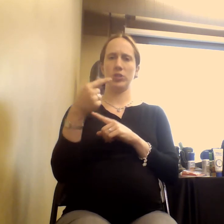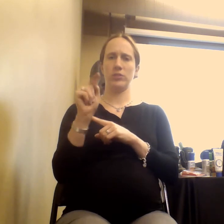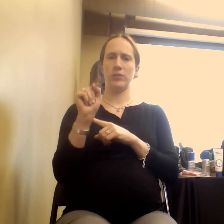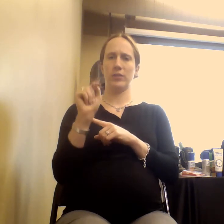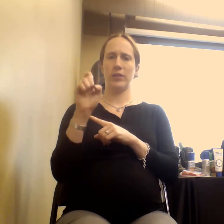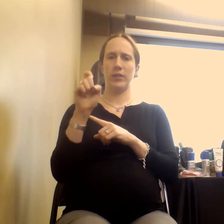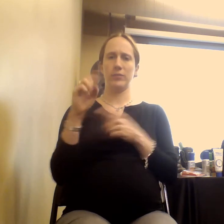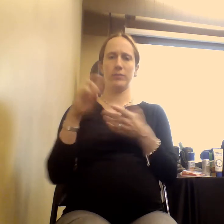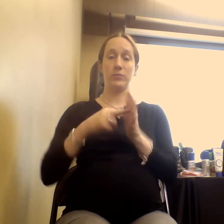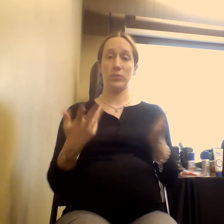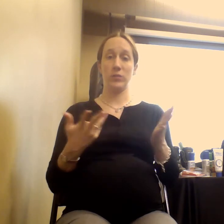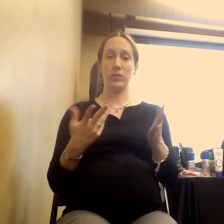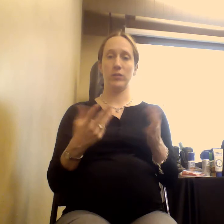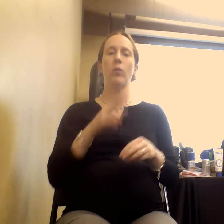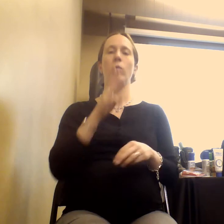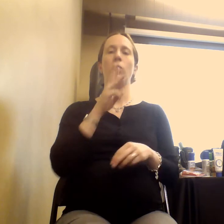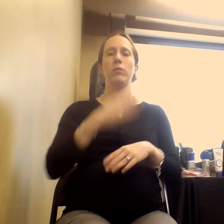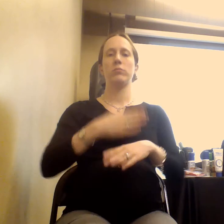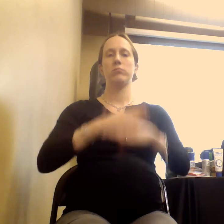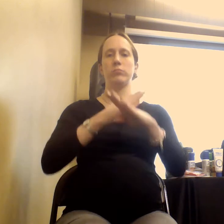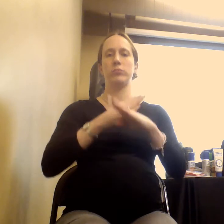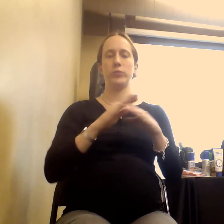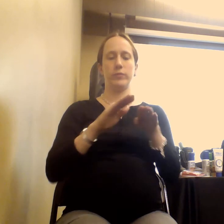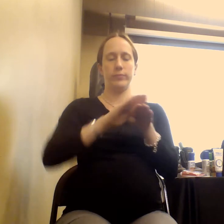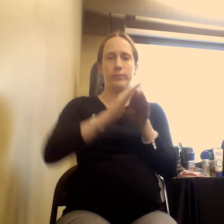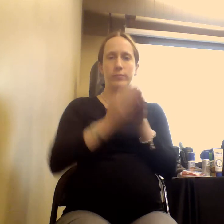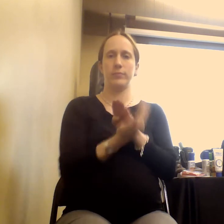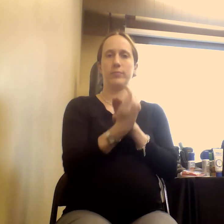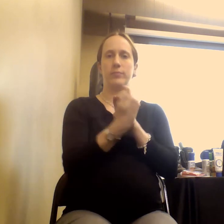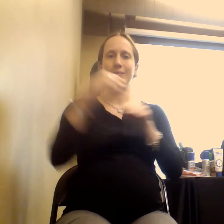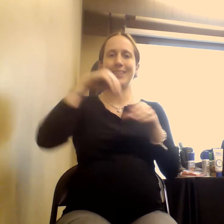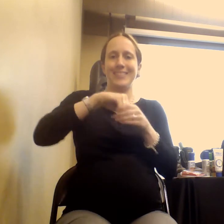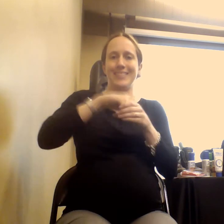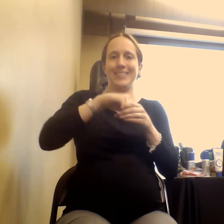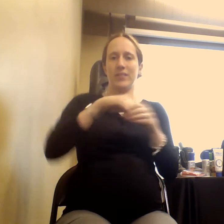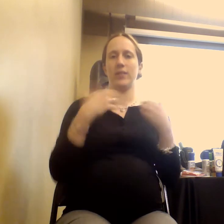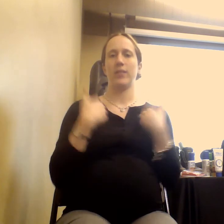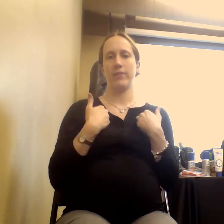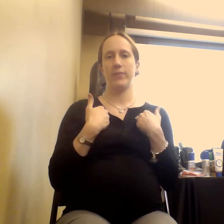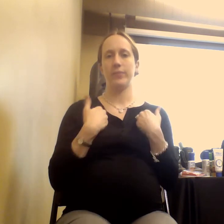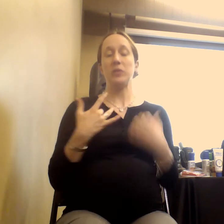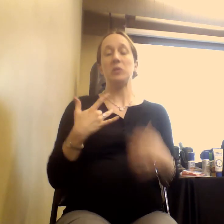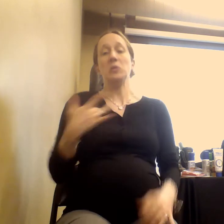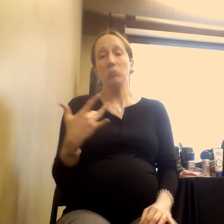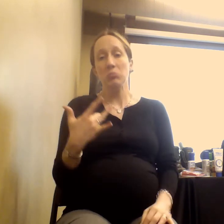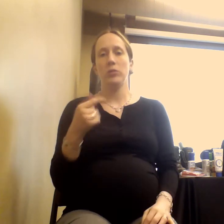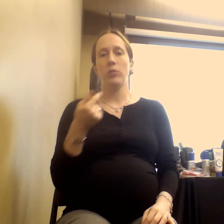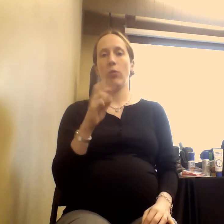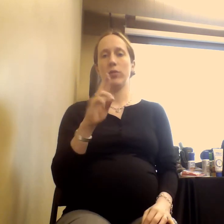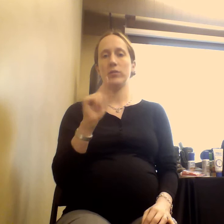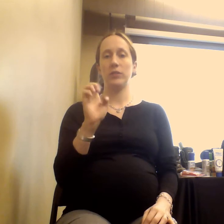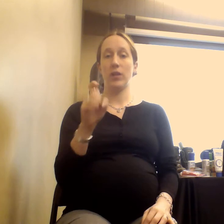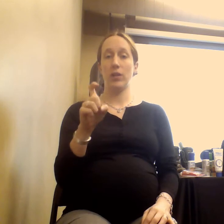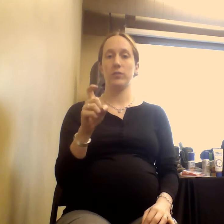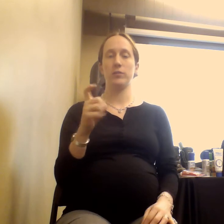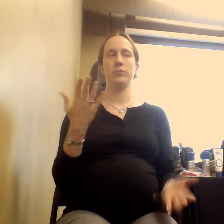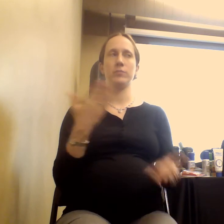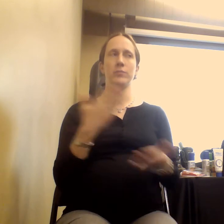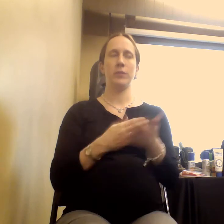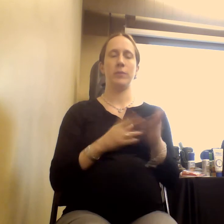waterproofing barrier in there. Normally it's Gore-Tex. I've seen some people cheat and use other stuff. If you get licensed to